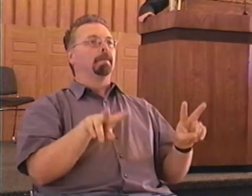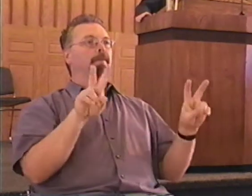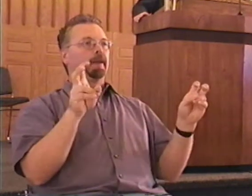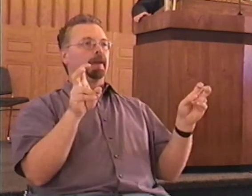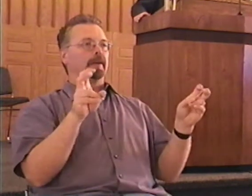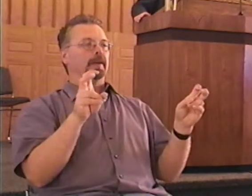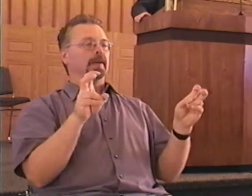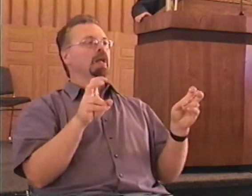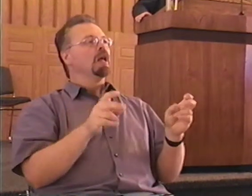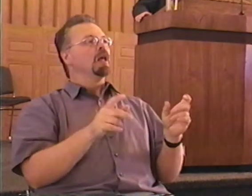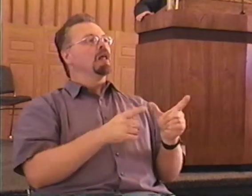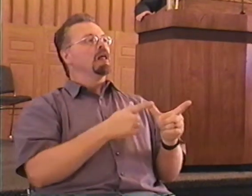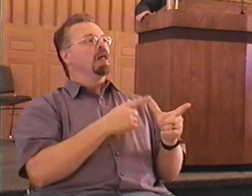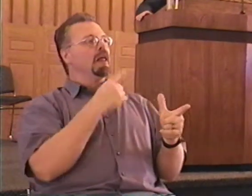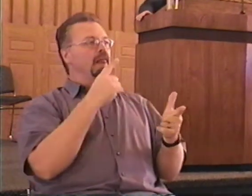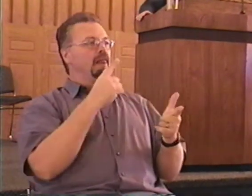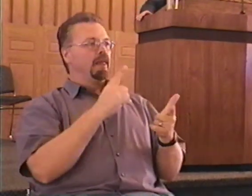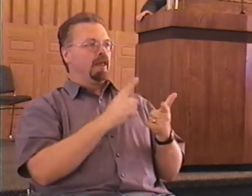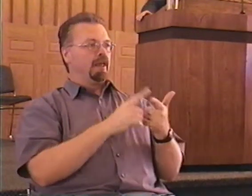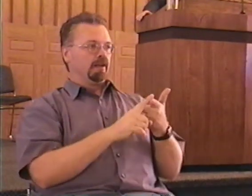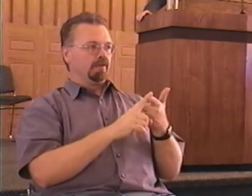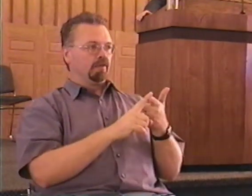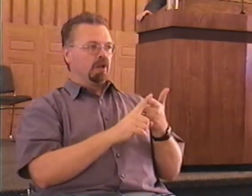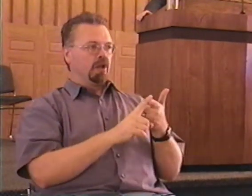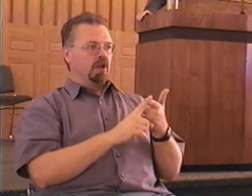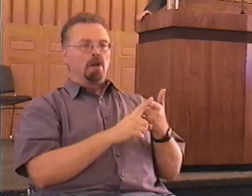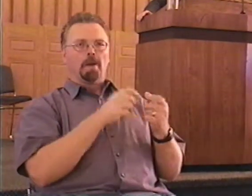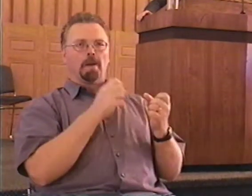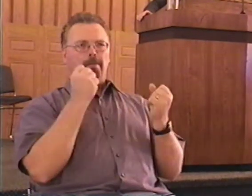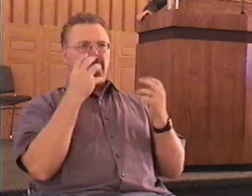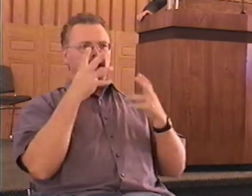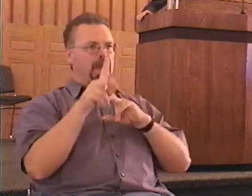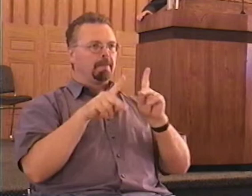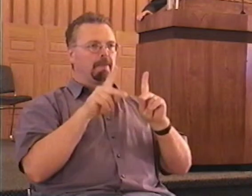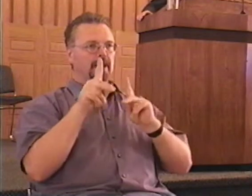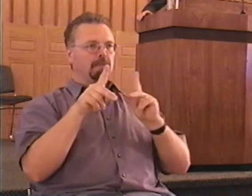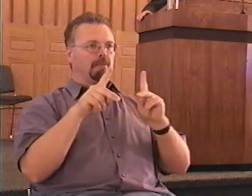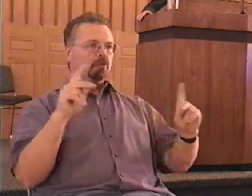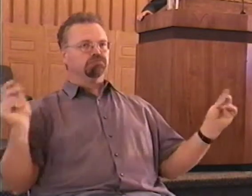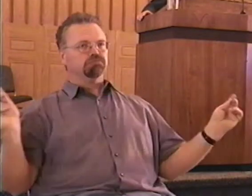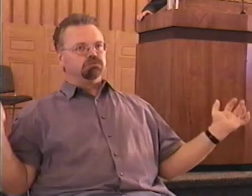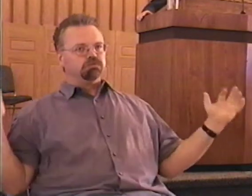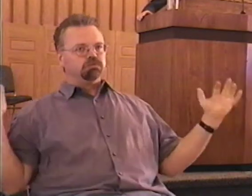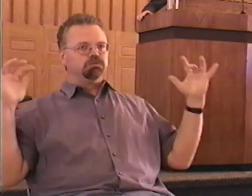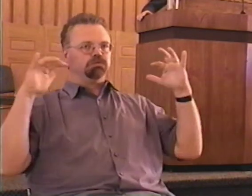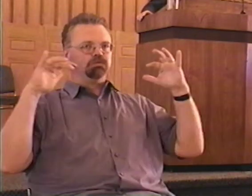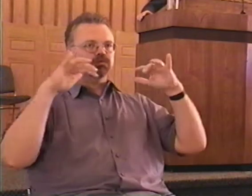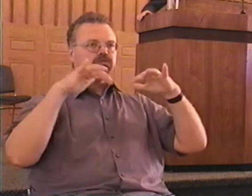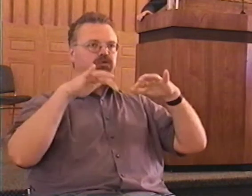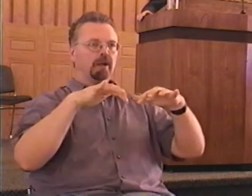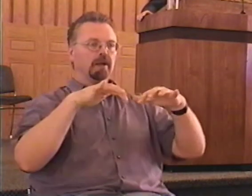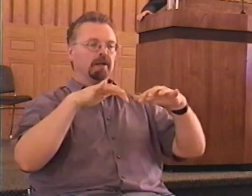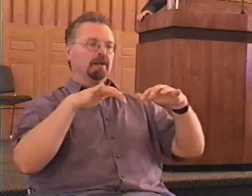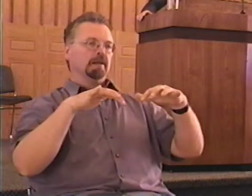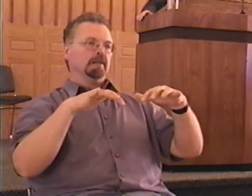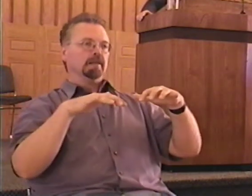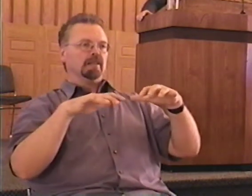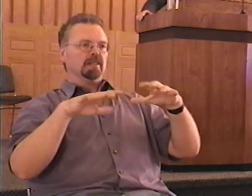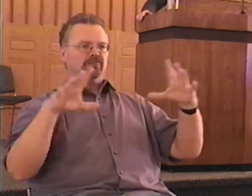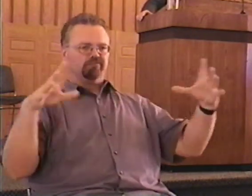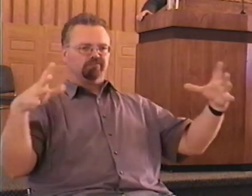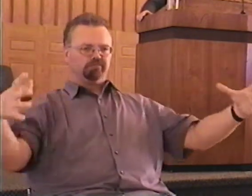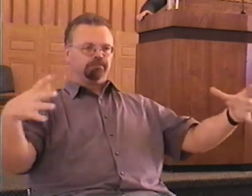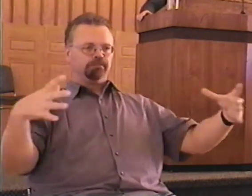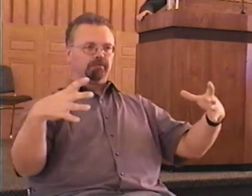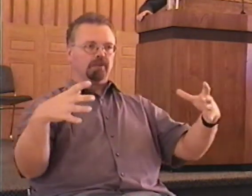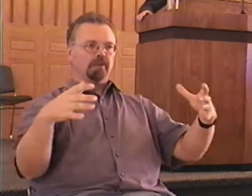In the meantime, when an innumerable multitude of people had gathered together